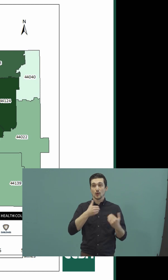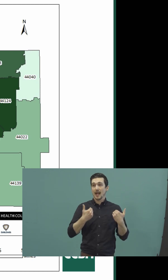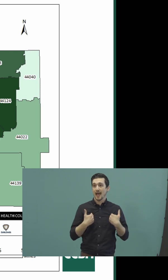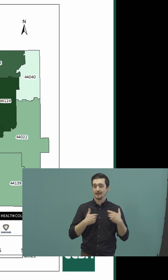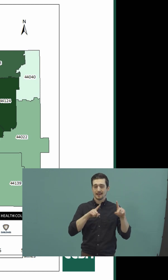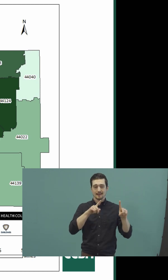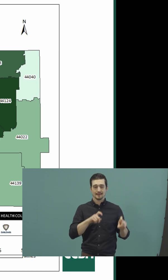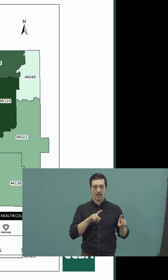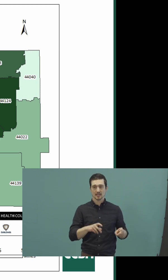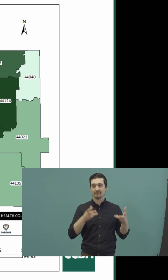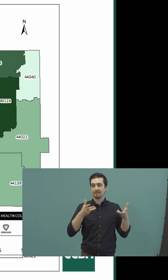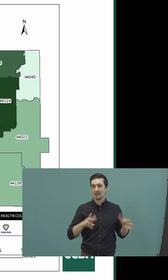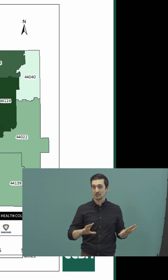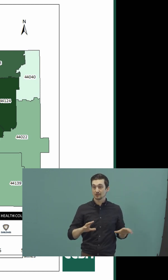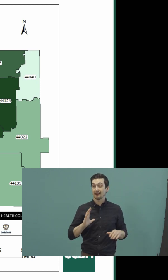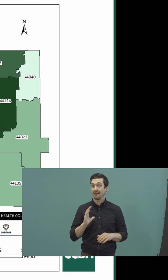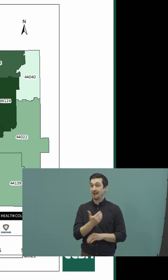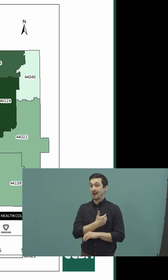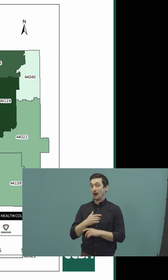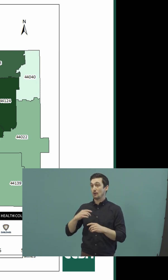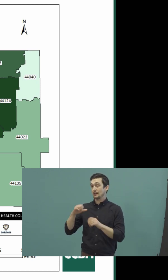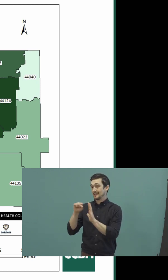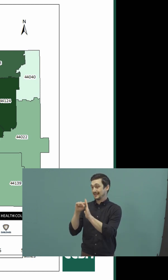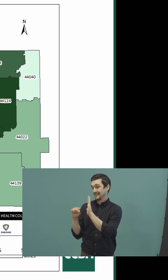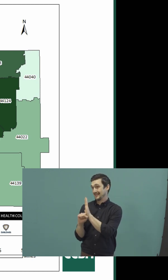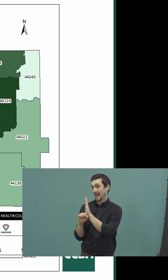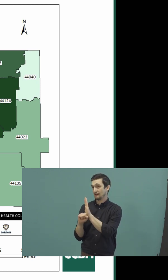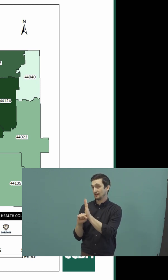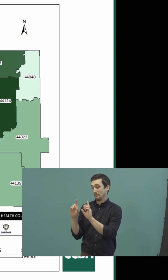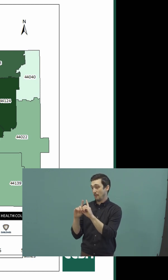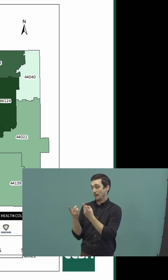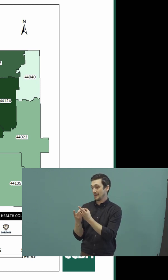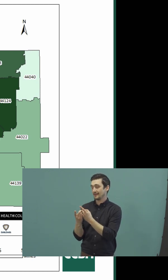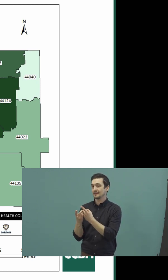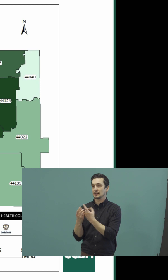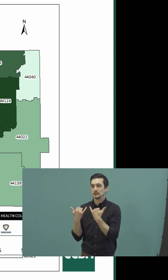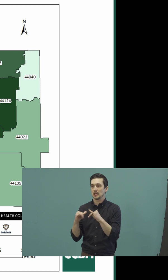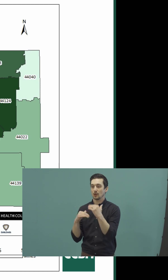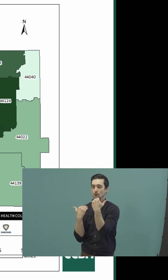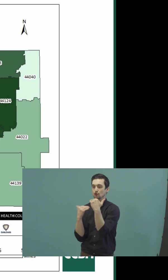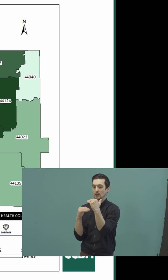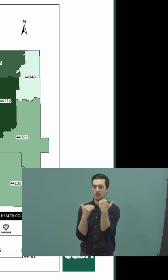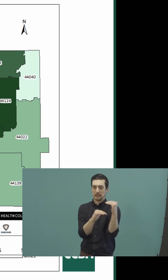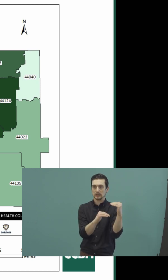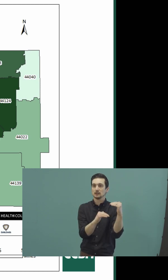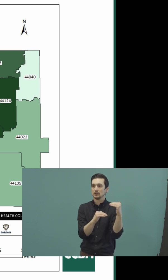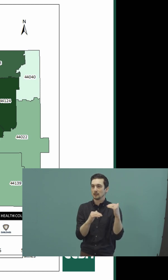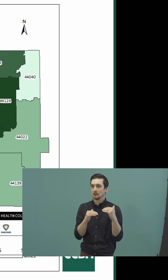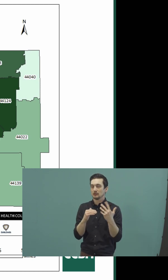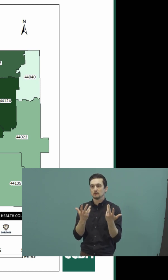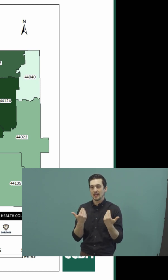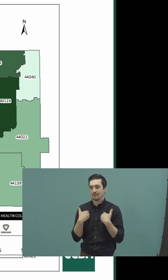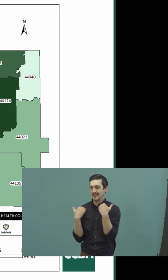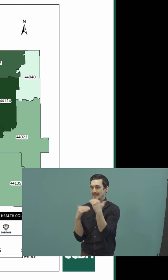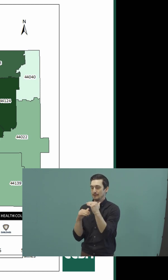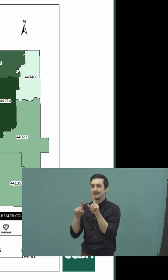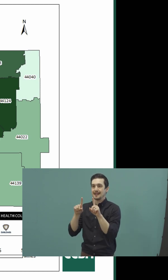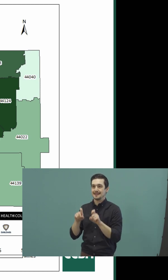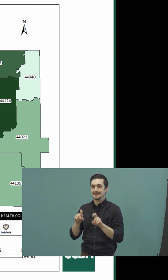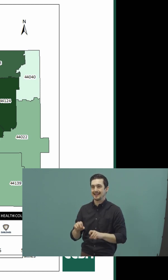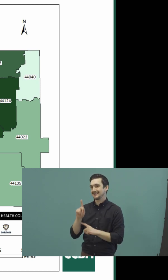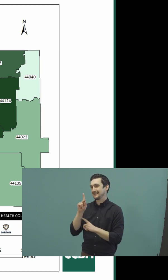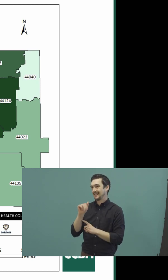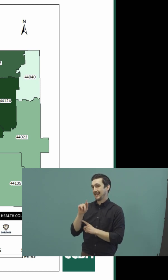state health department has still restricted because of the limited testing available to those in the hospital who are the